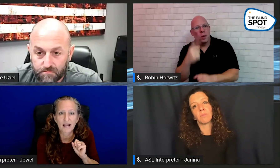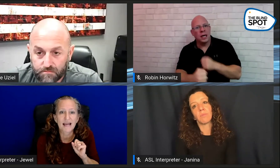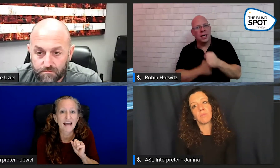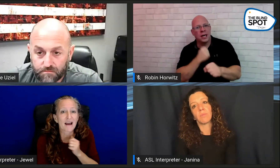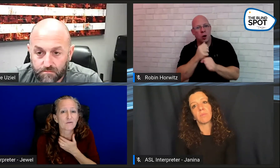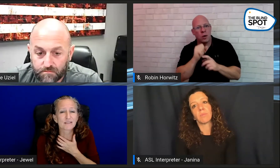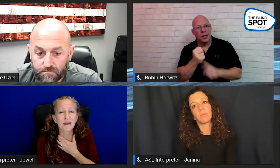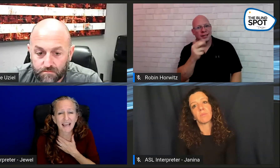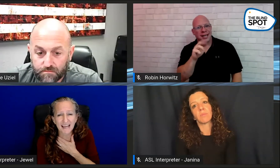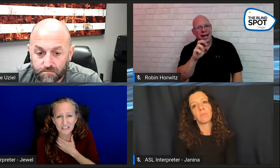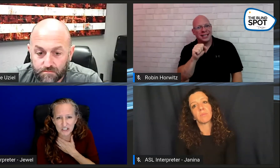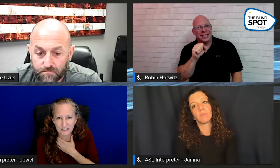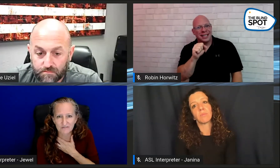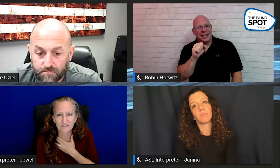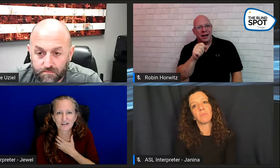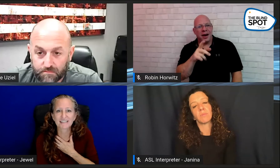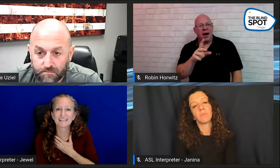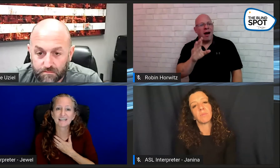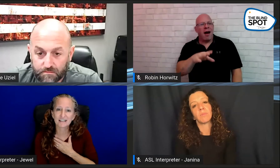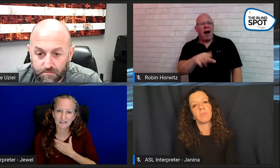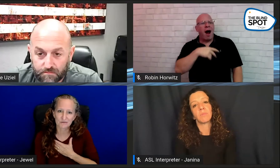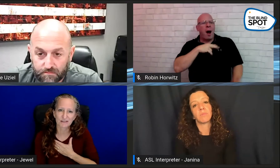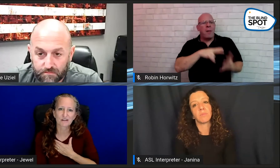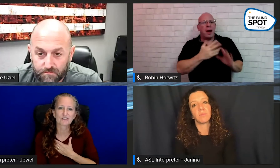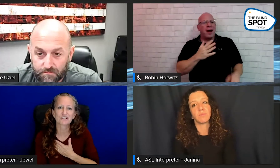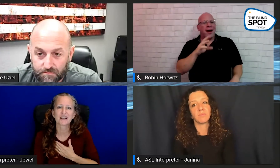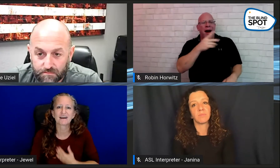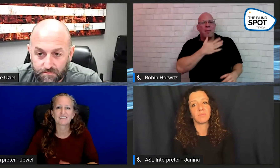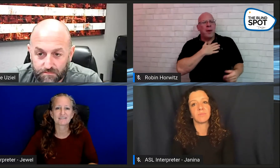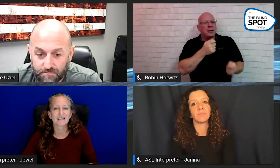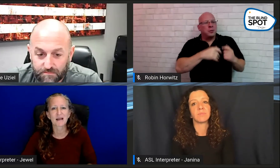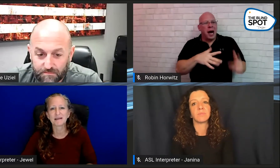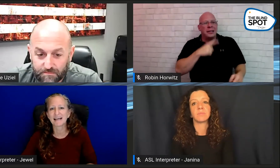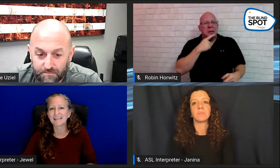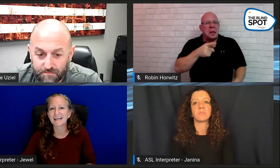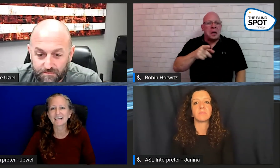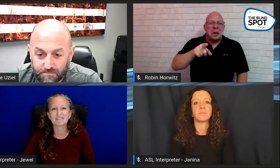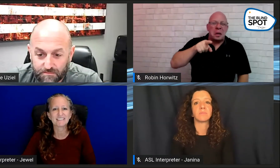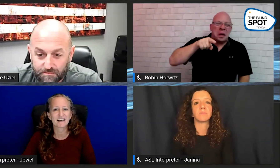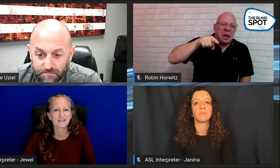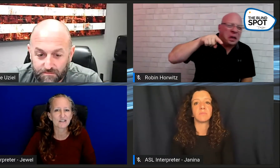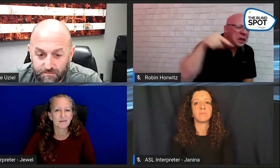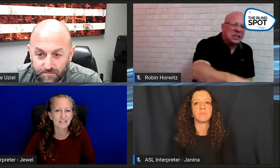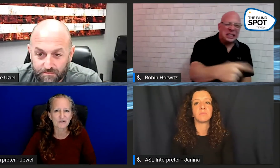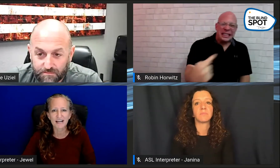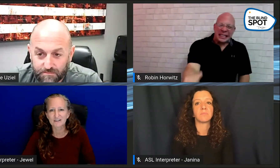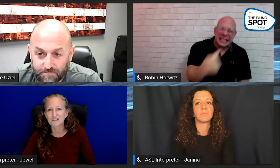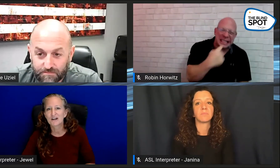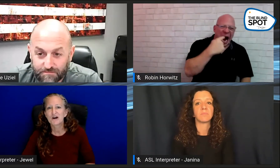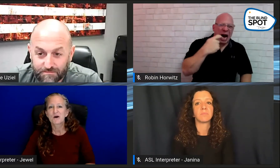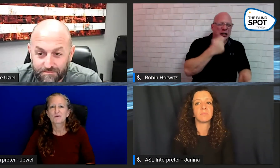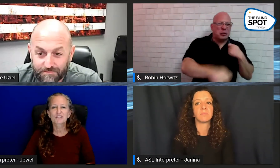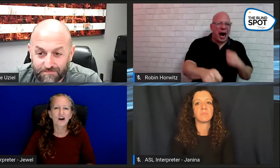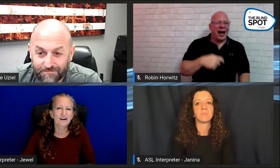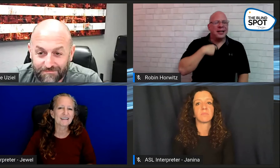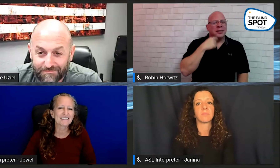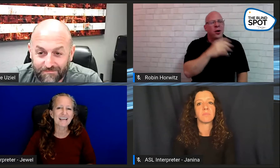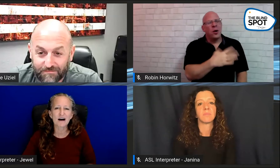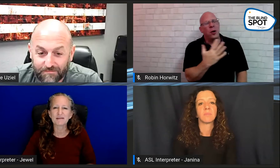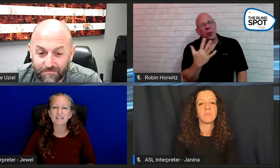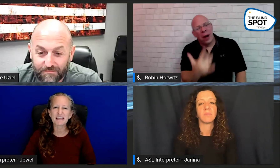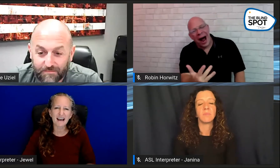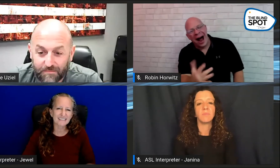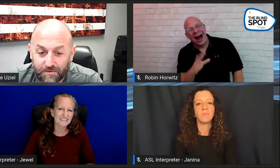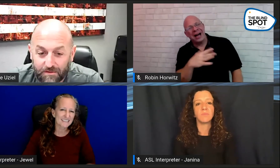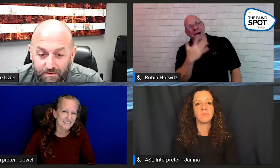before, and I was patient for a year with those shares. I mean, I can't even tell you. My traders were starting to